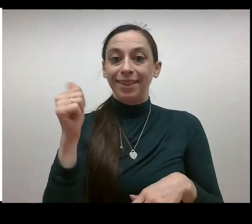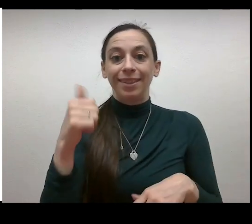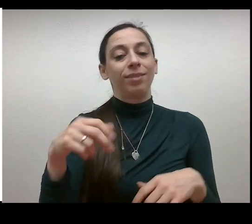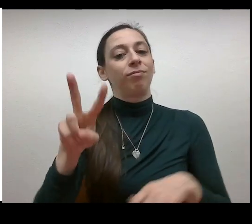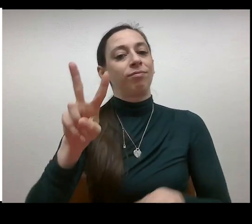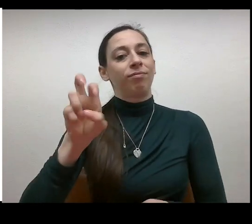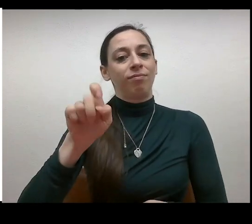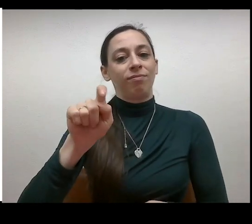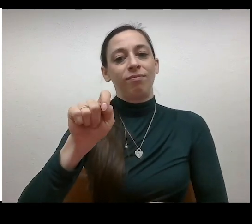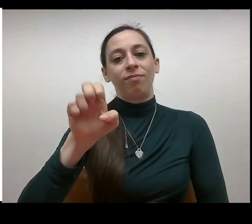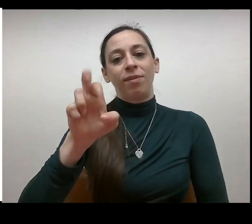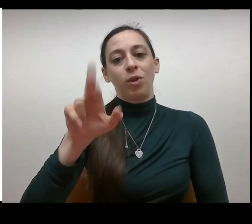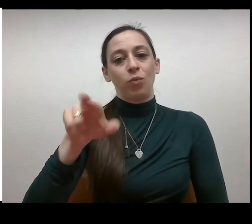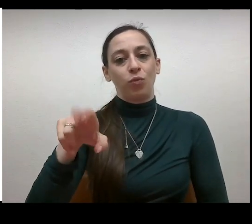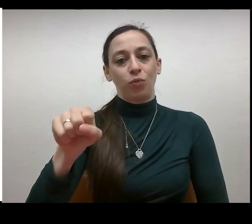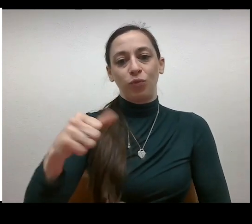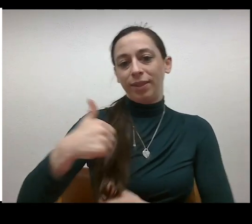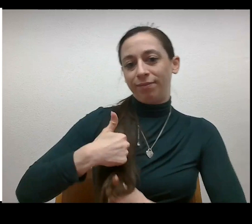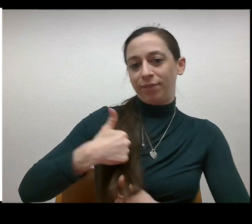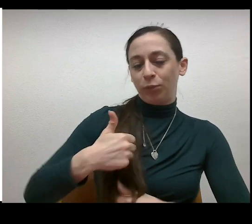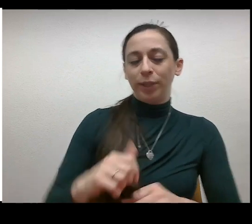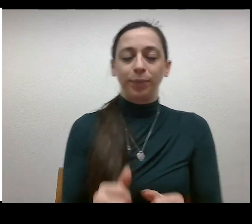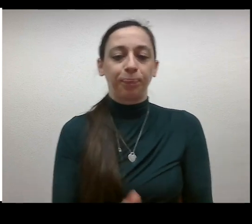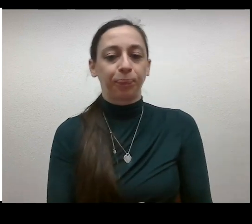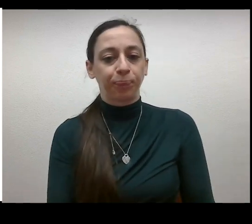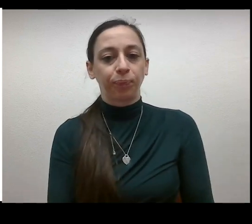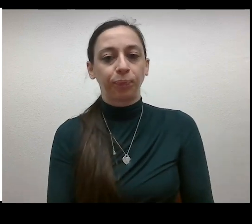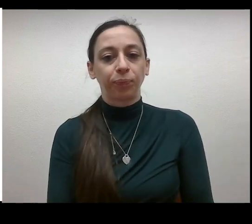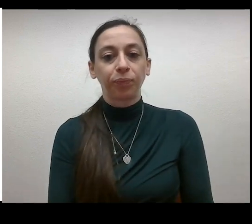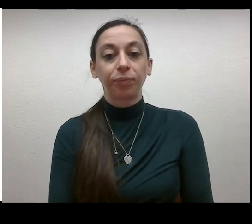and lastly, veterans.